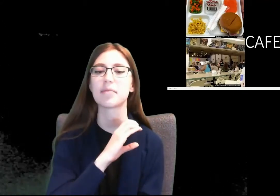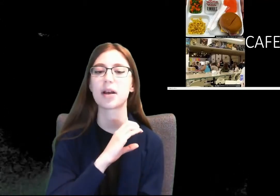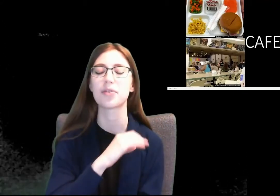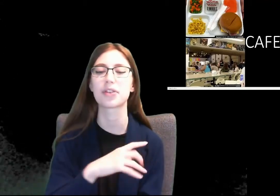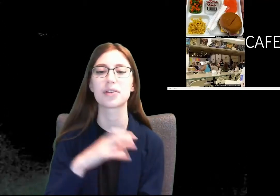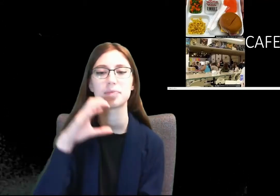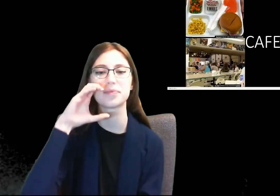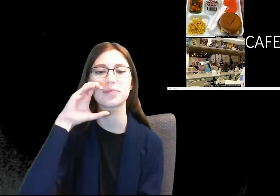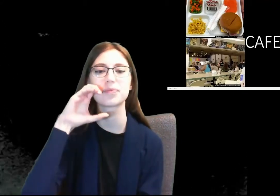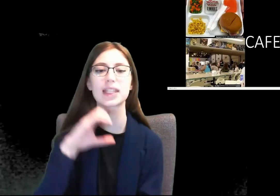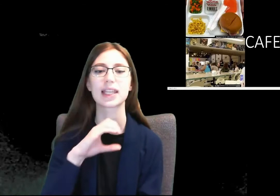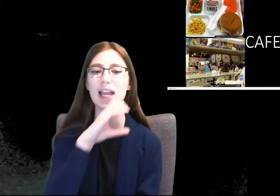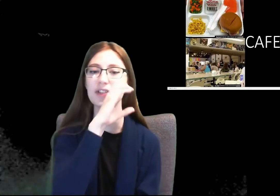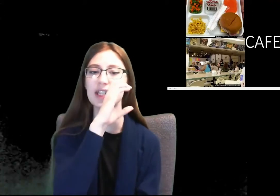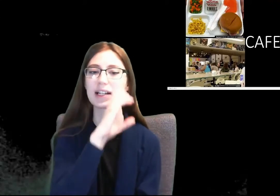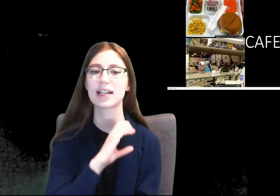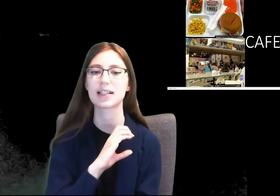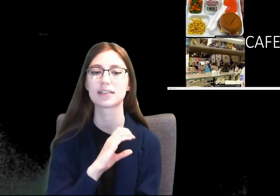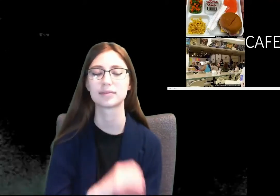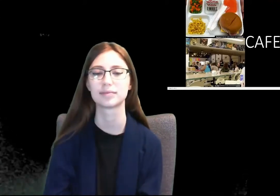mouth. Cafeteria.